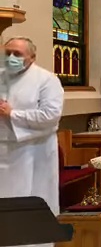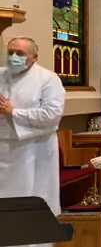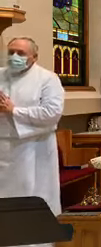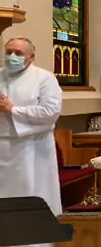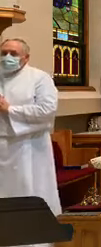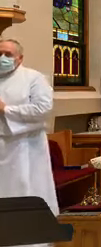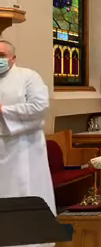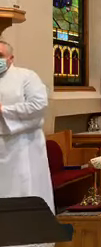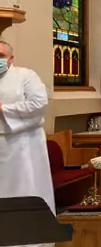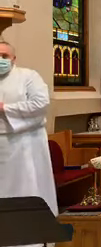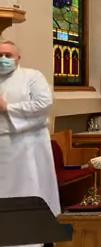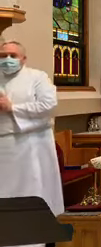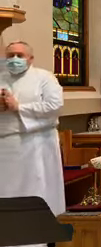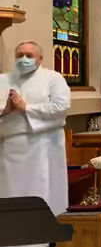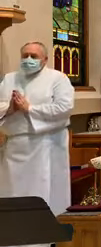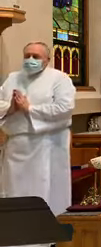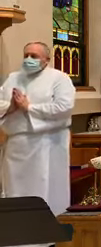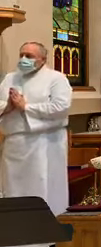body of Christ.